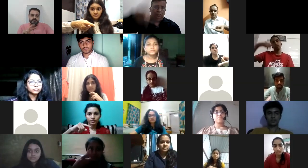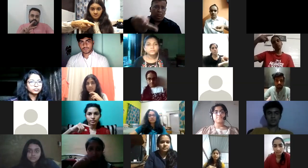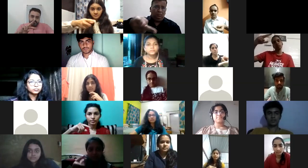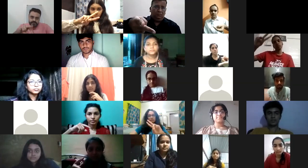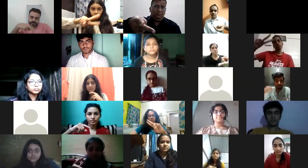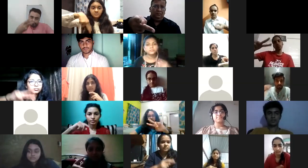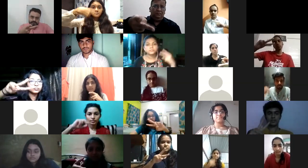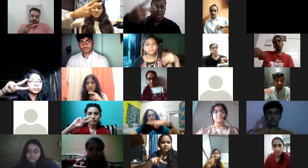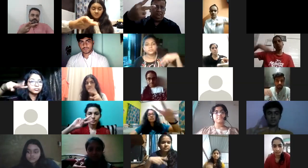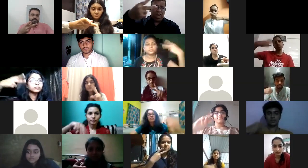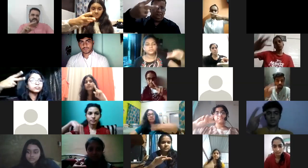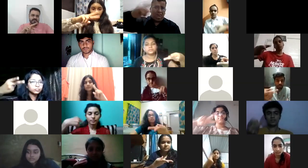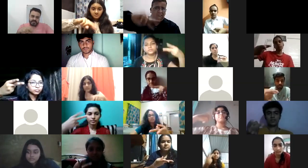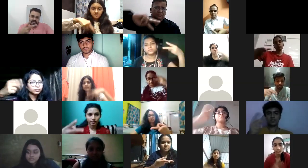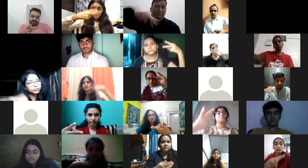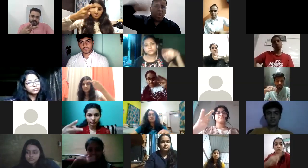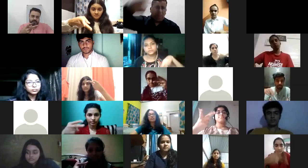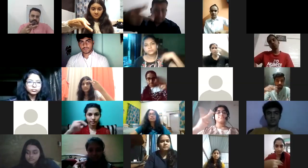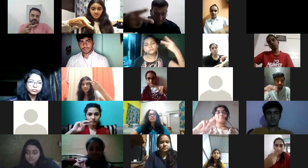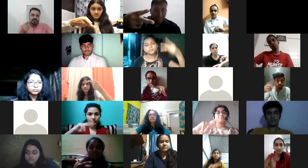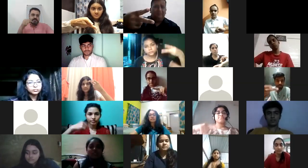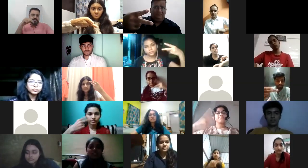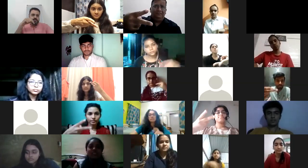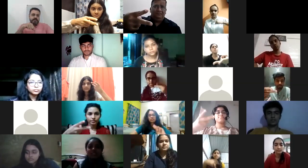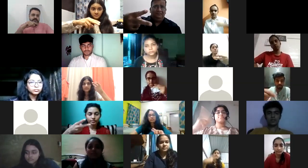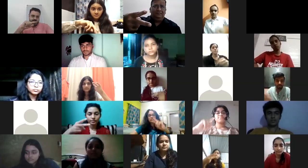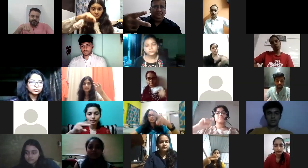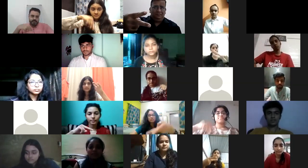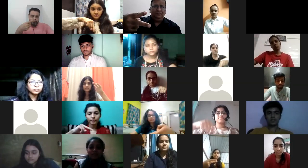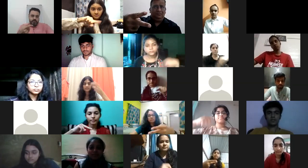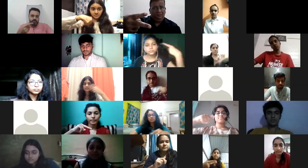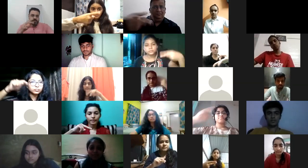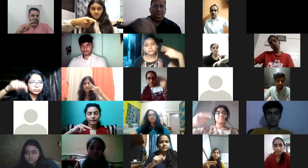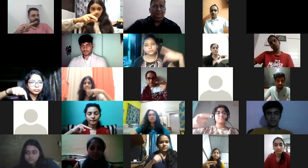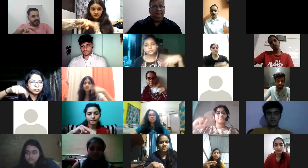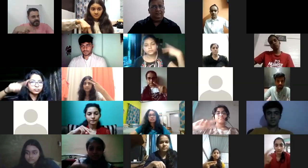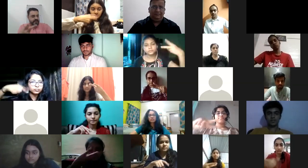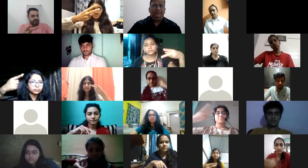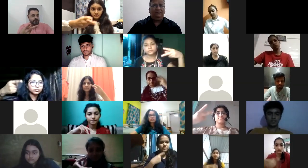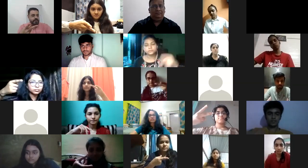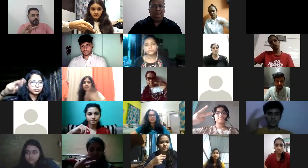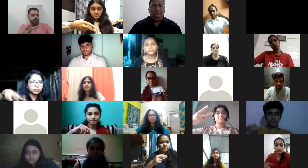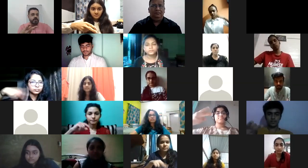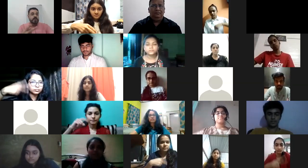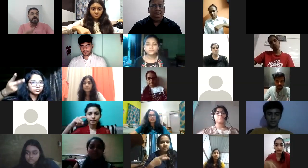day after tomorrow. Today, tomorrow, and day after tomorrow.